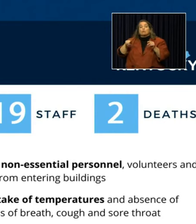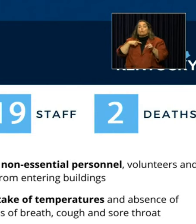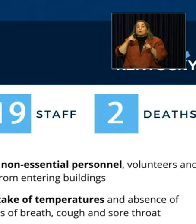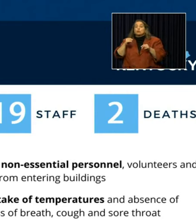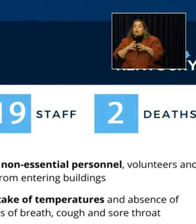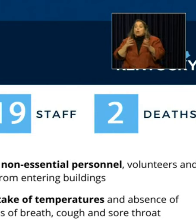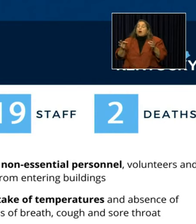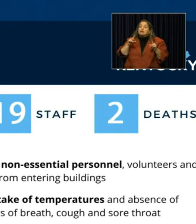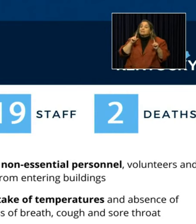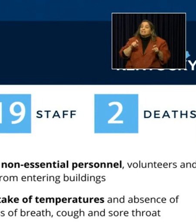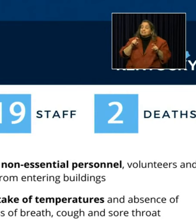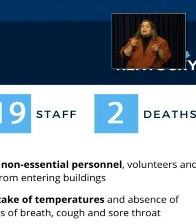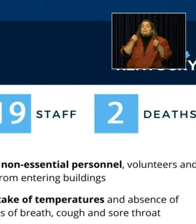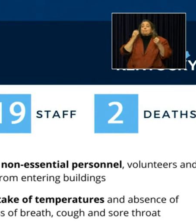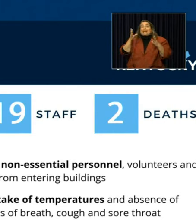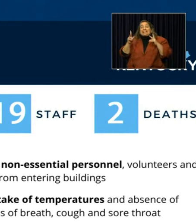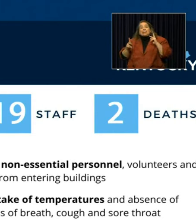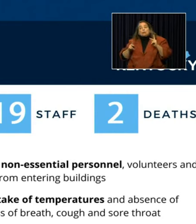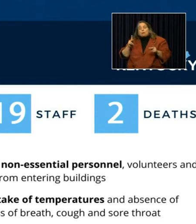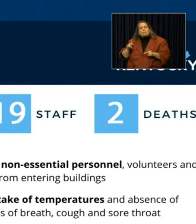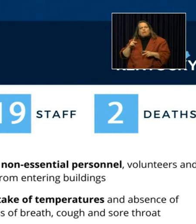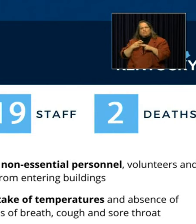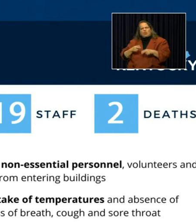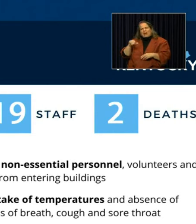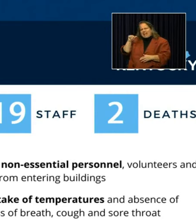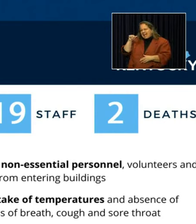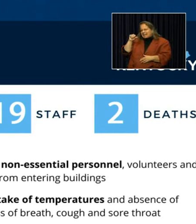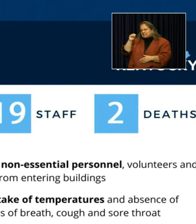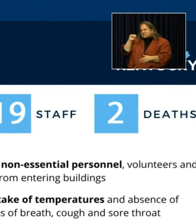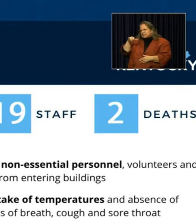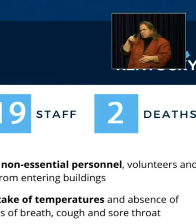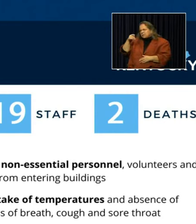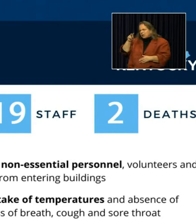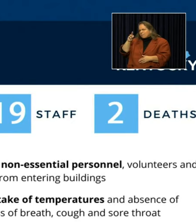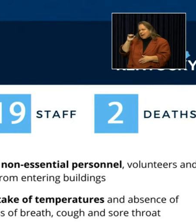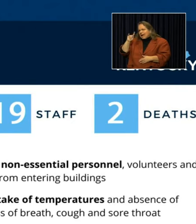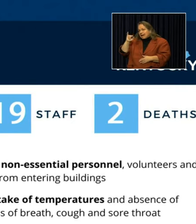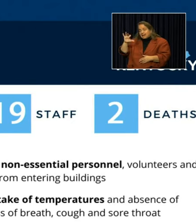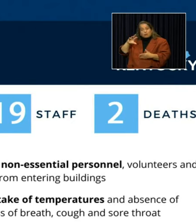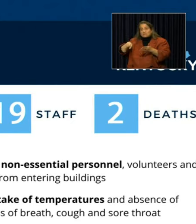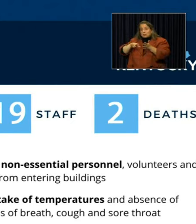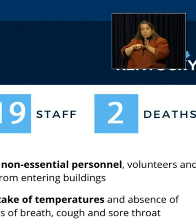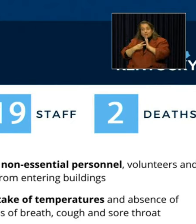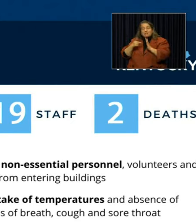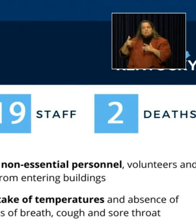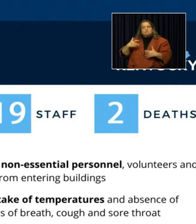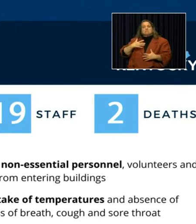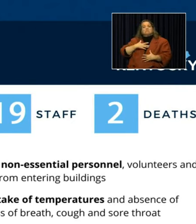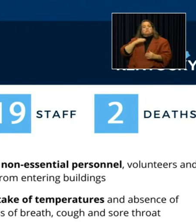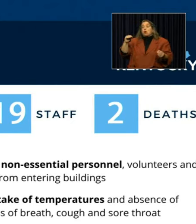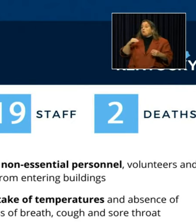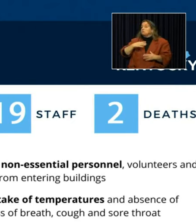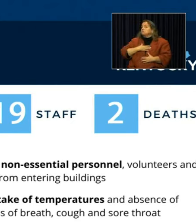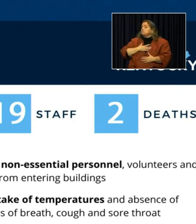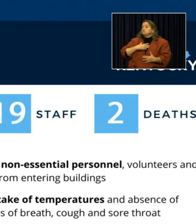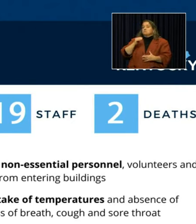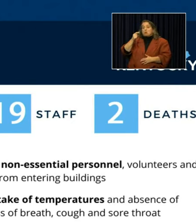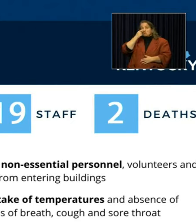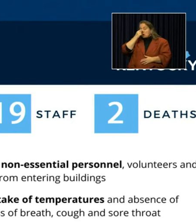are a lot of asymptomatic people out there. And I think that that is the same all around the country. Long-term